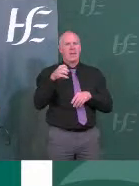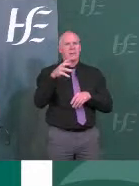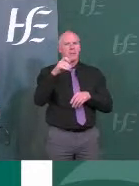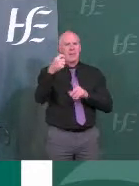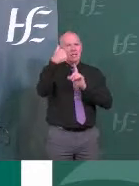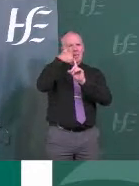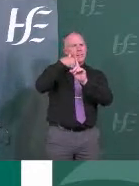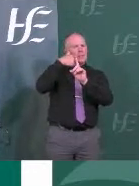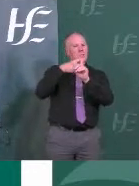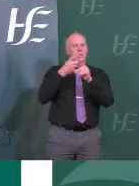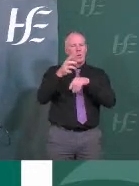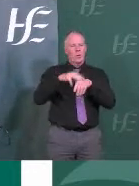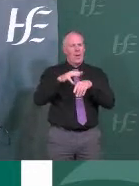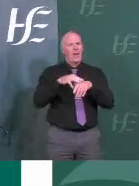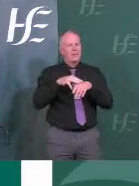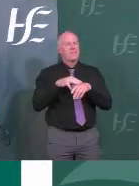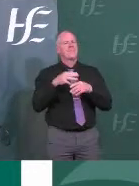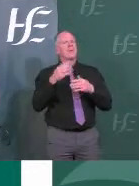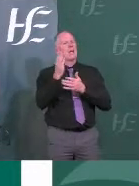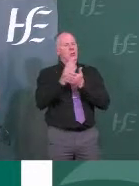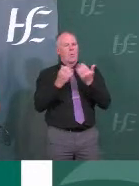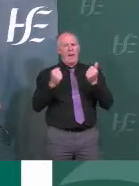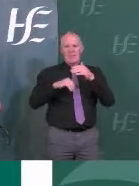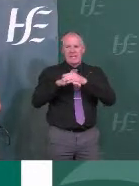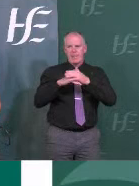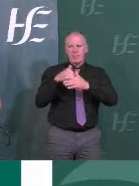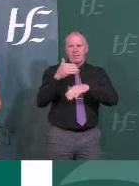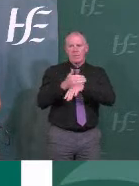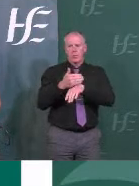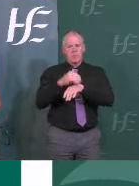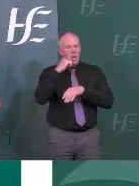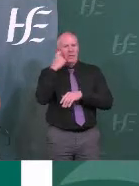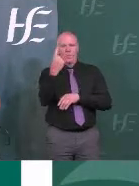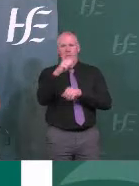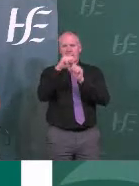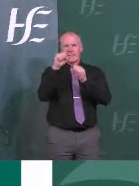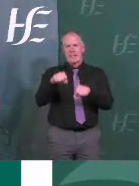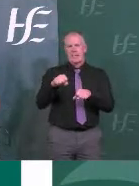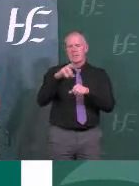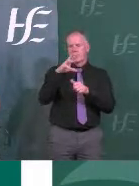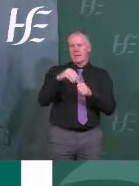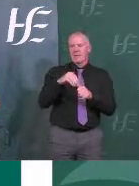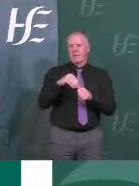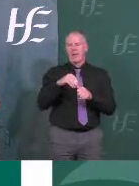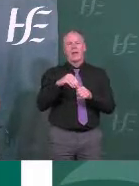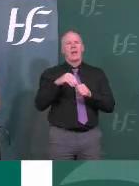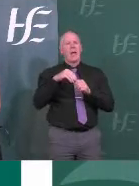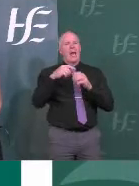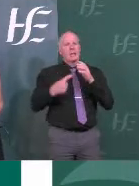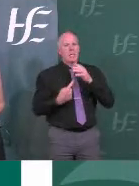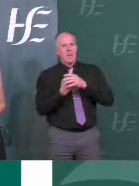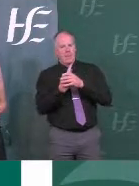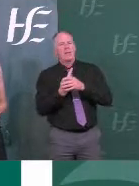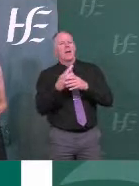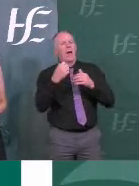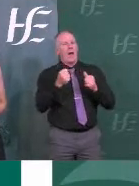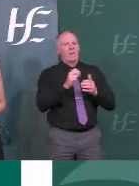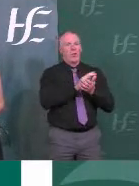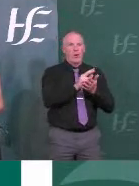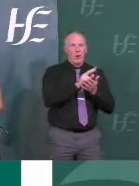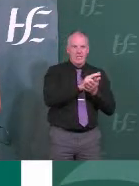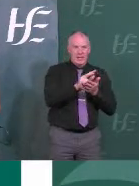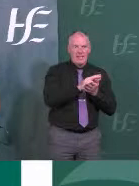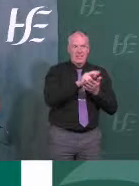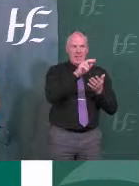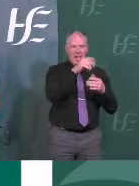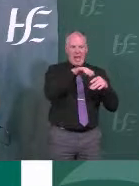sites still having a limited level of function. And that relates to one system in particular. And colposcopy, we have 13 sites functioning and 1 site having a limited